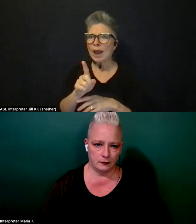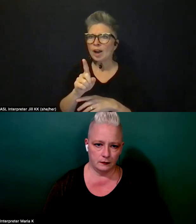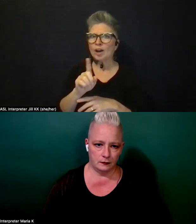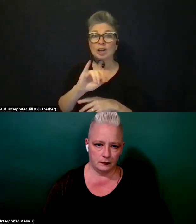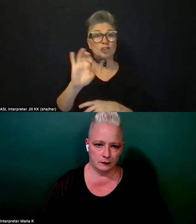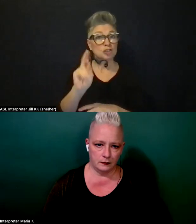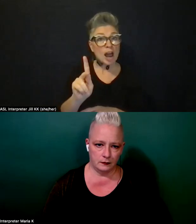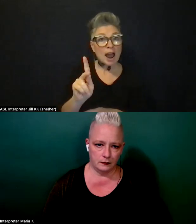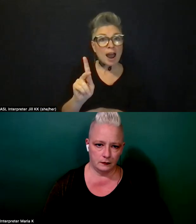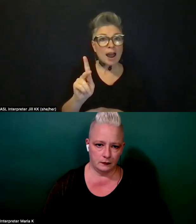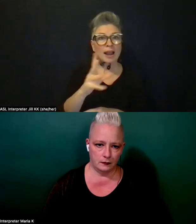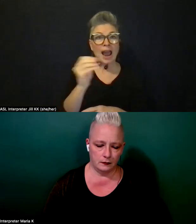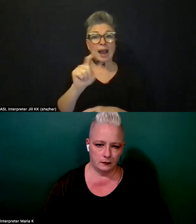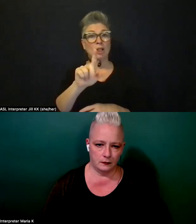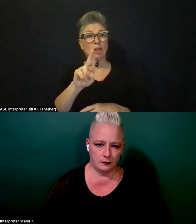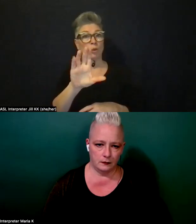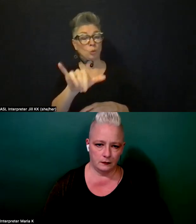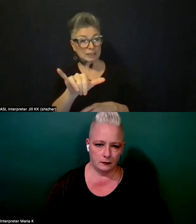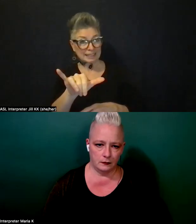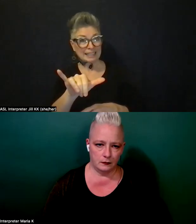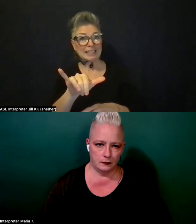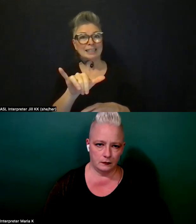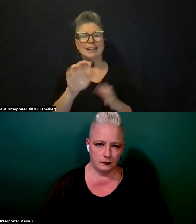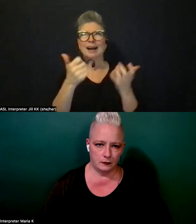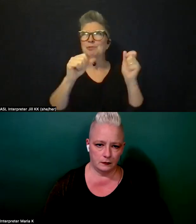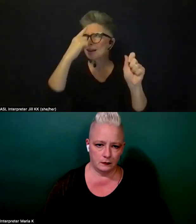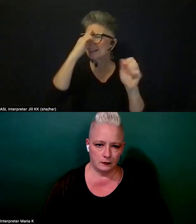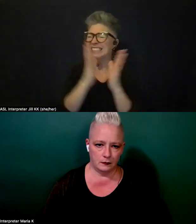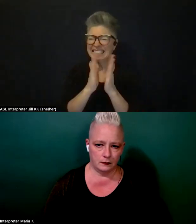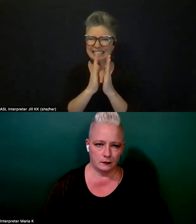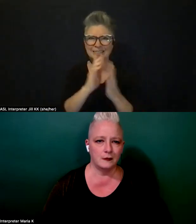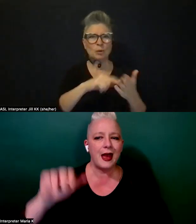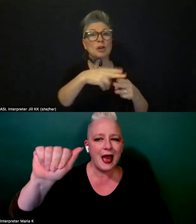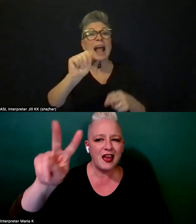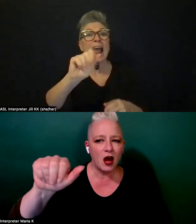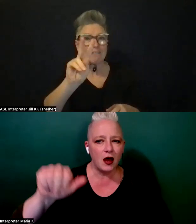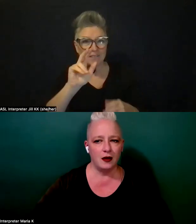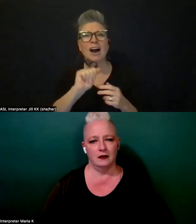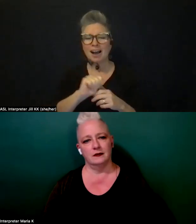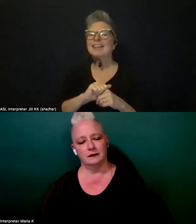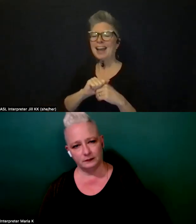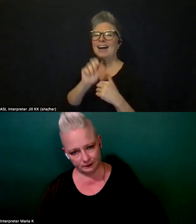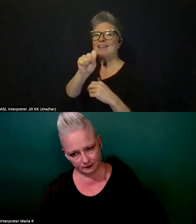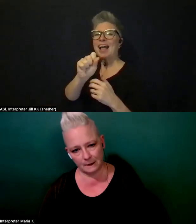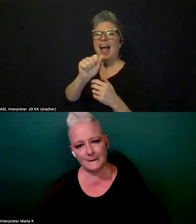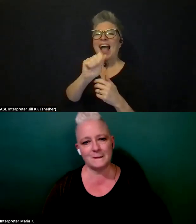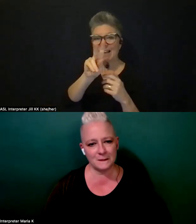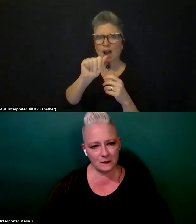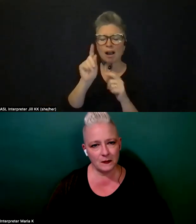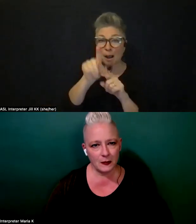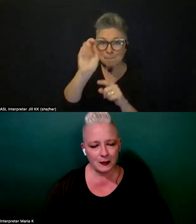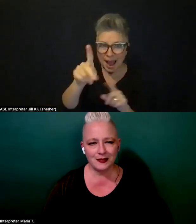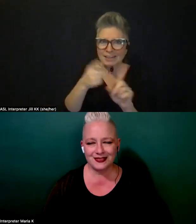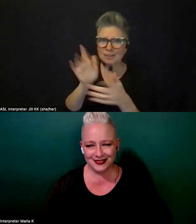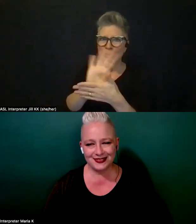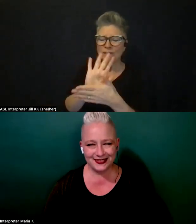and Lucy tried to get what's her name? I can't. Ava. Yeah, come back to the movie. Thank